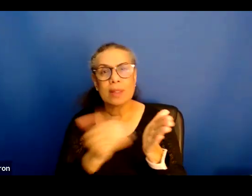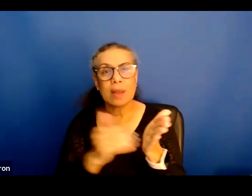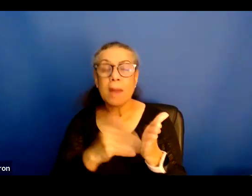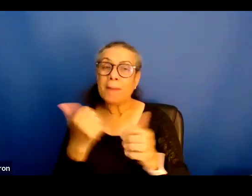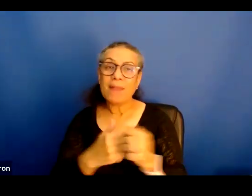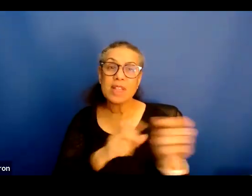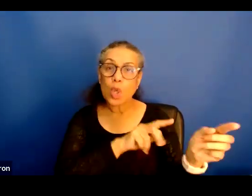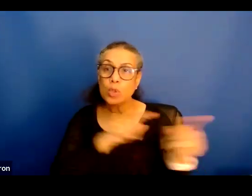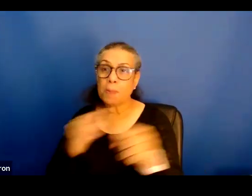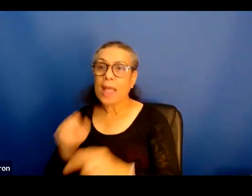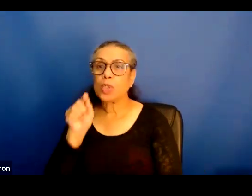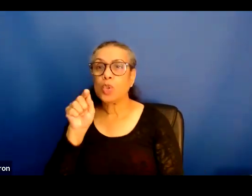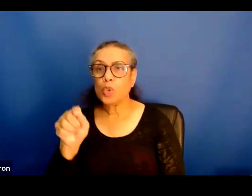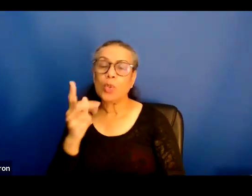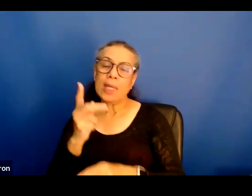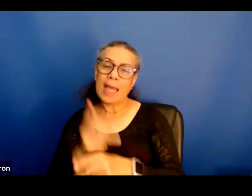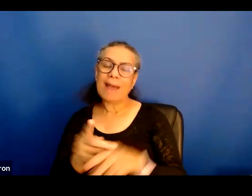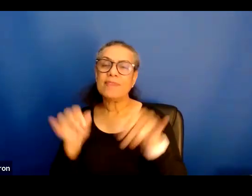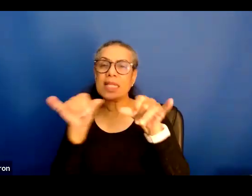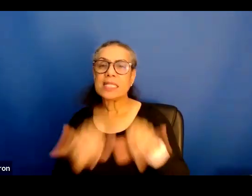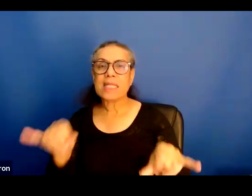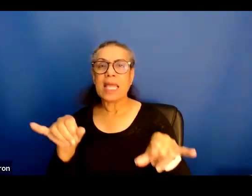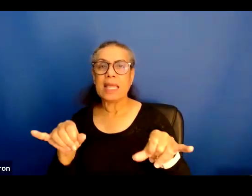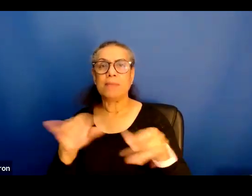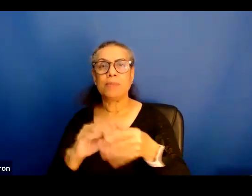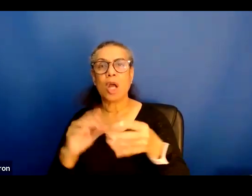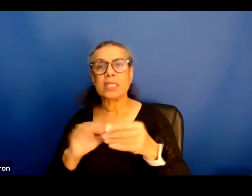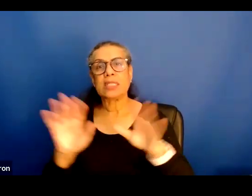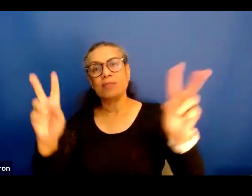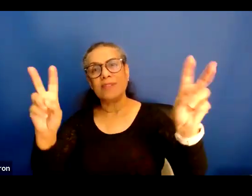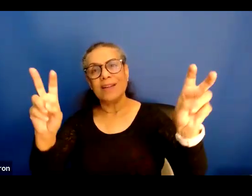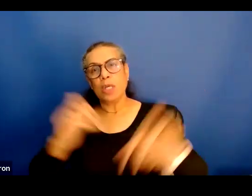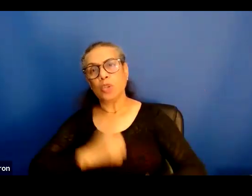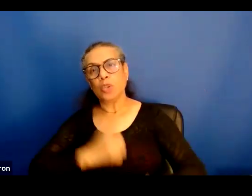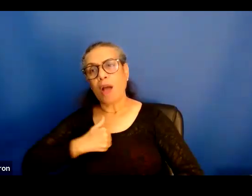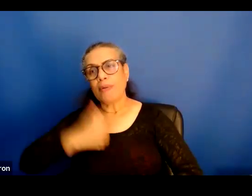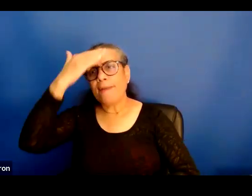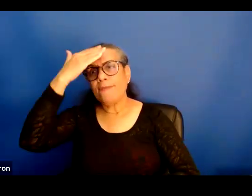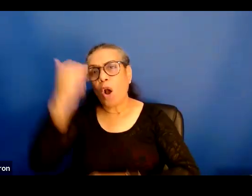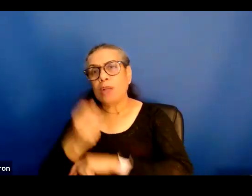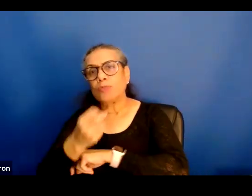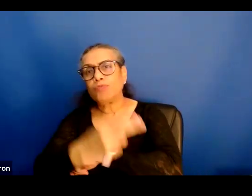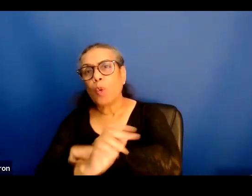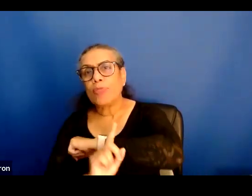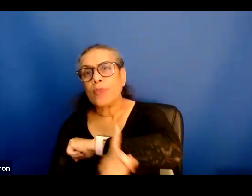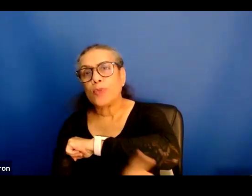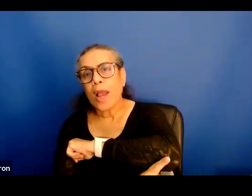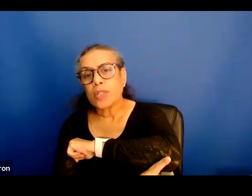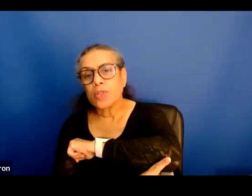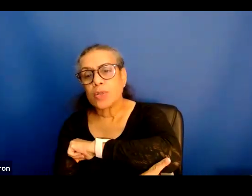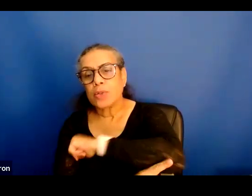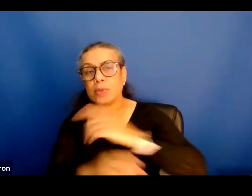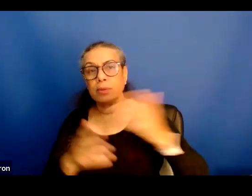back to you delivering the same polished version of, "Sorry, we forgot to take out the trash." a neat excuse to cover untidy